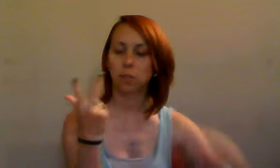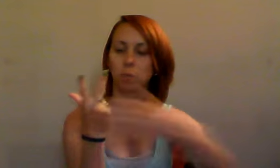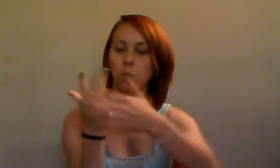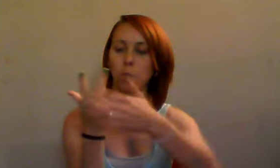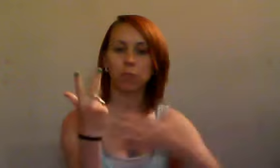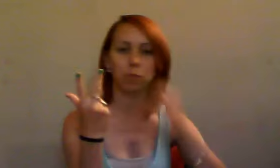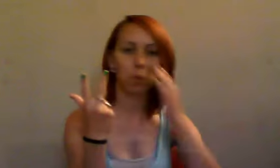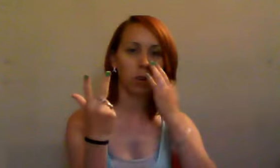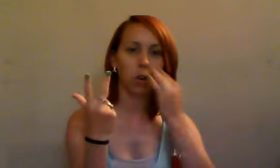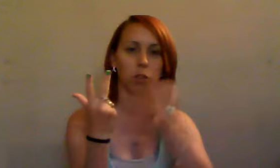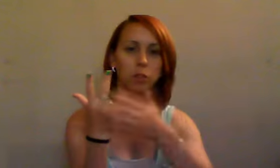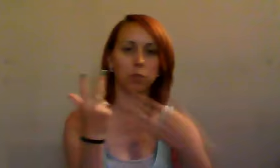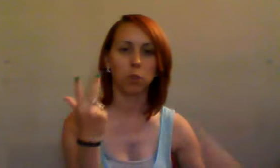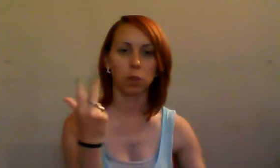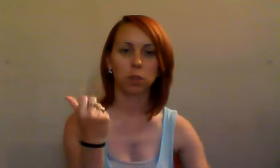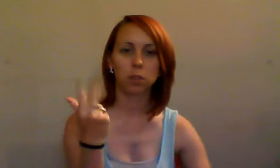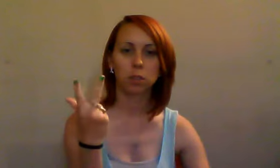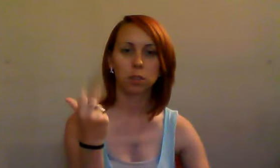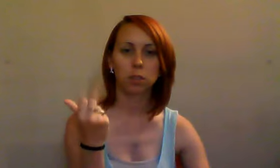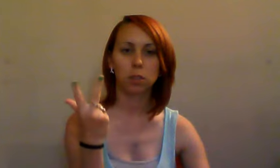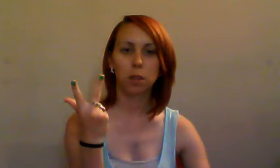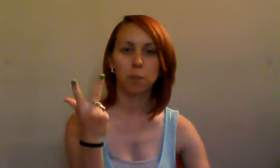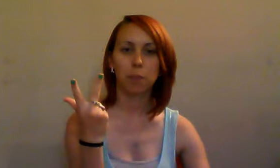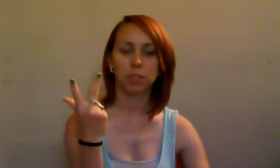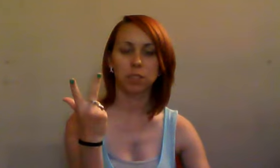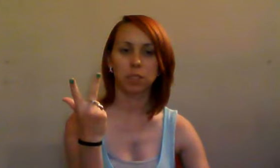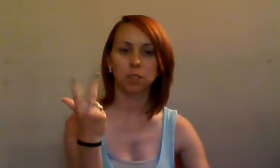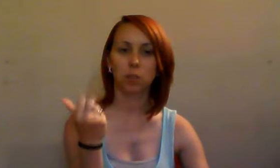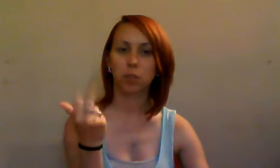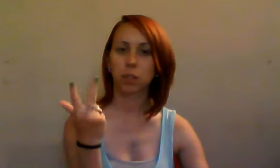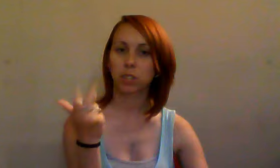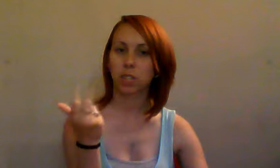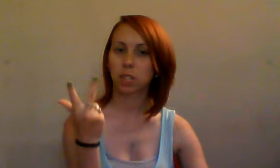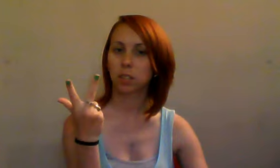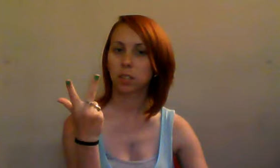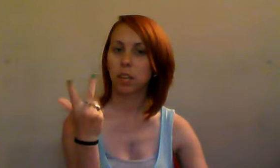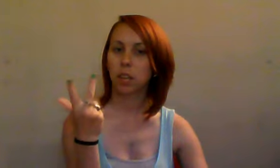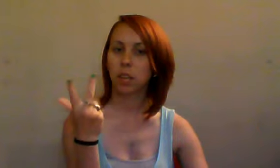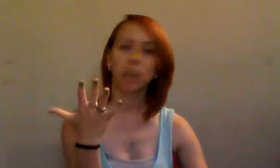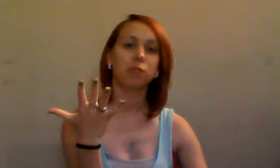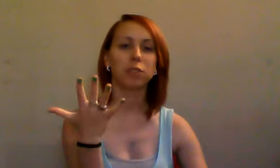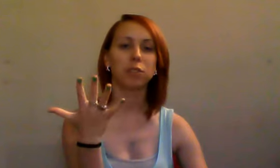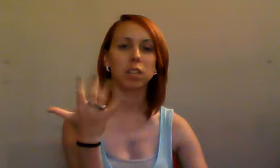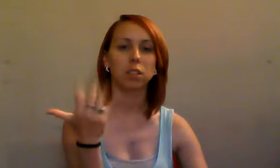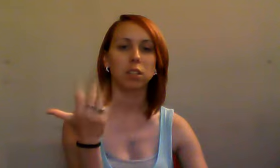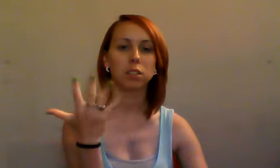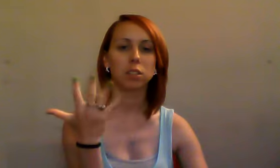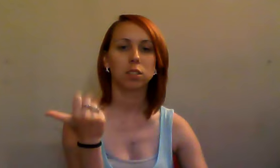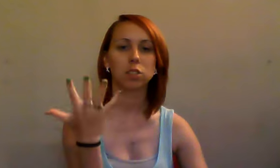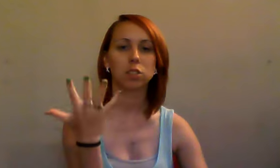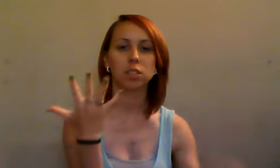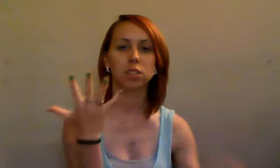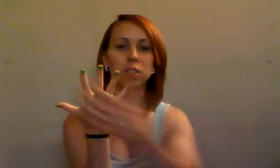one of the 4, or all of the 4 bouncing. So 13 and 15 should just have these